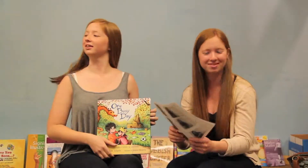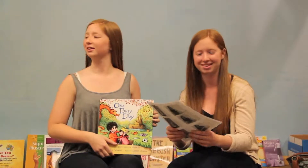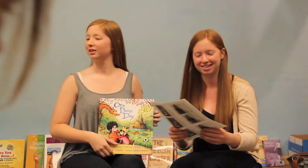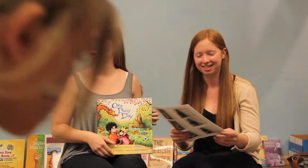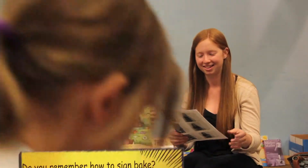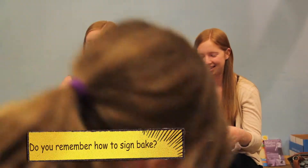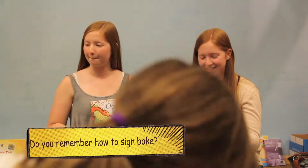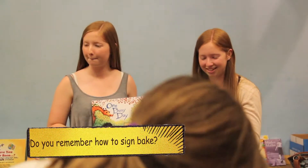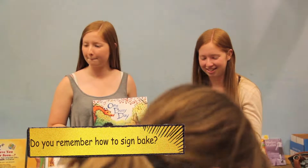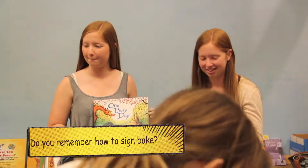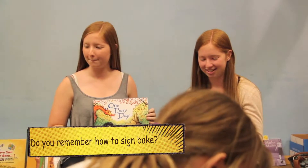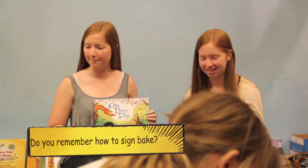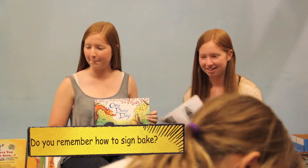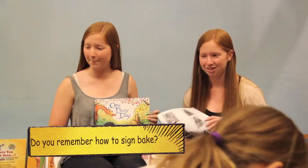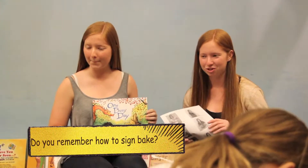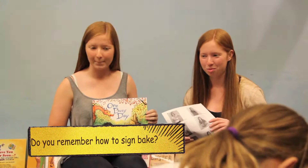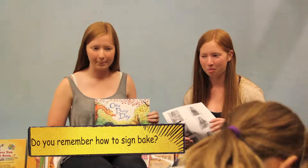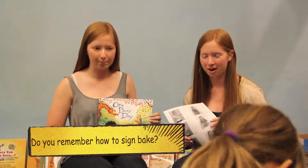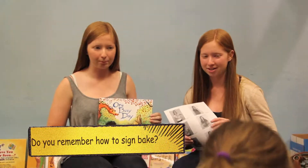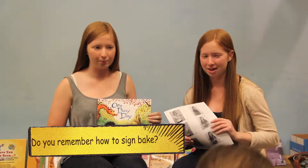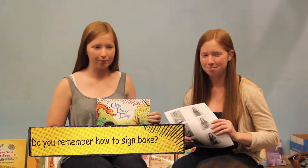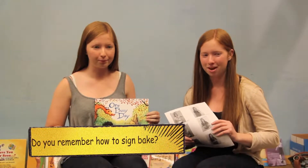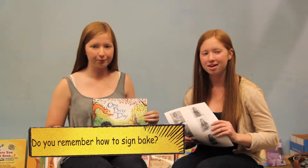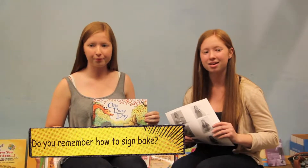so do you remember how to sign bake